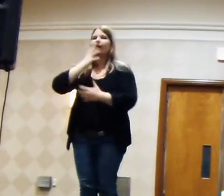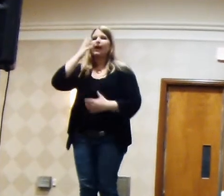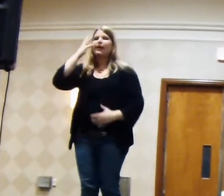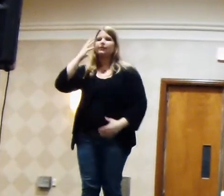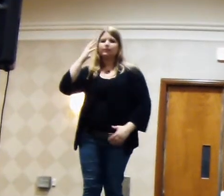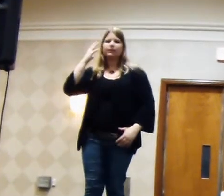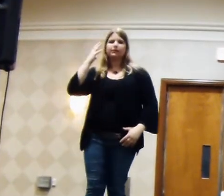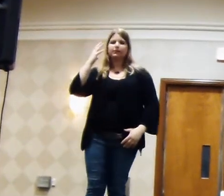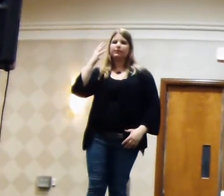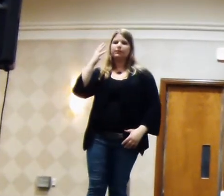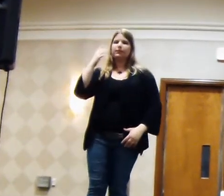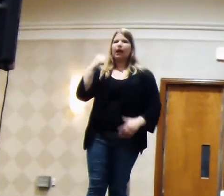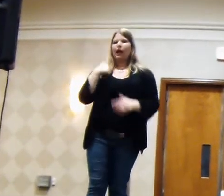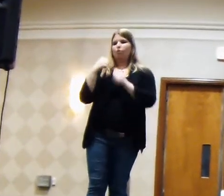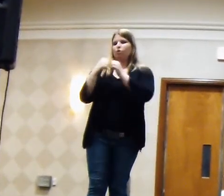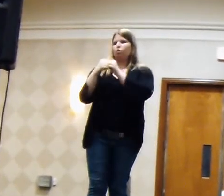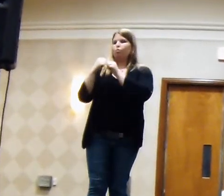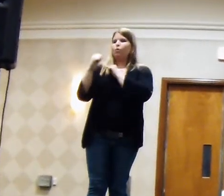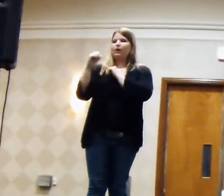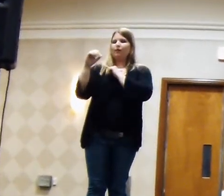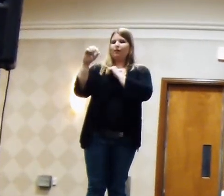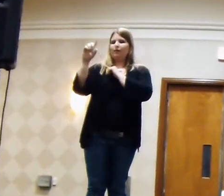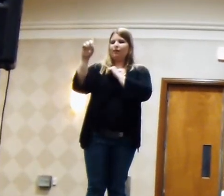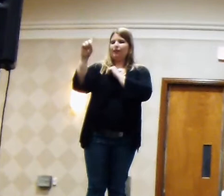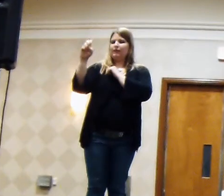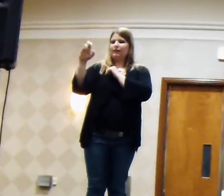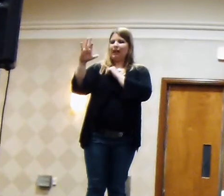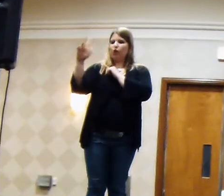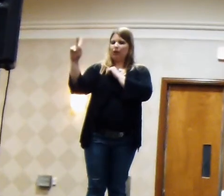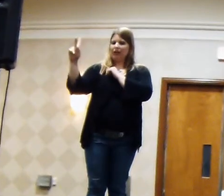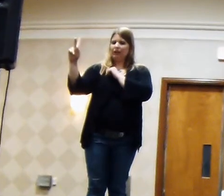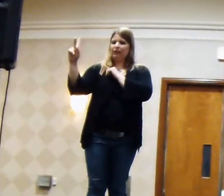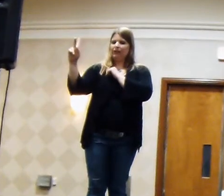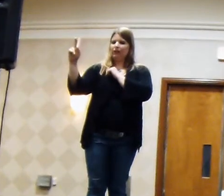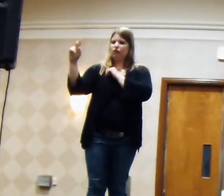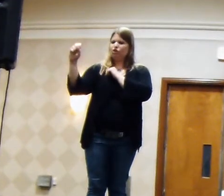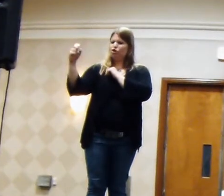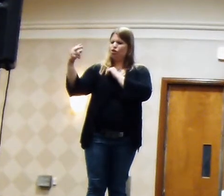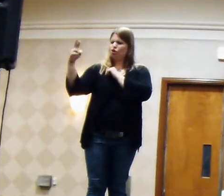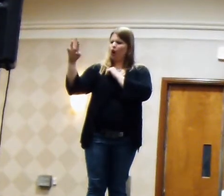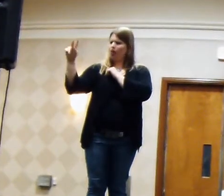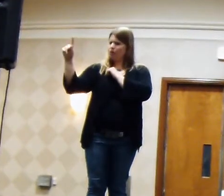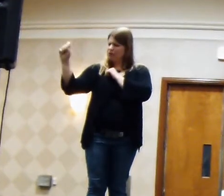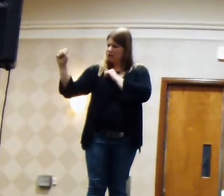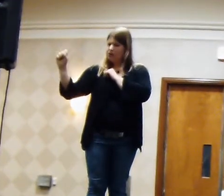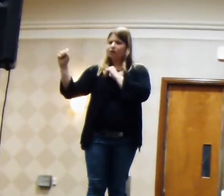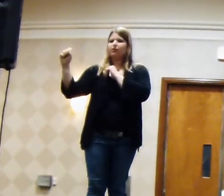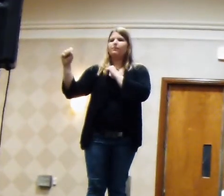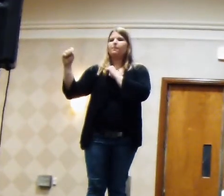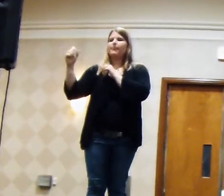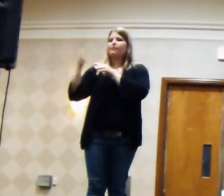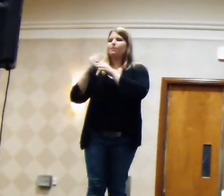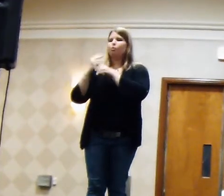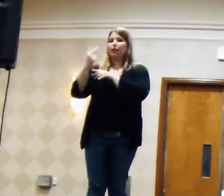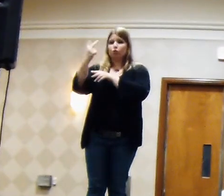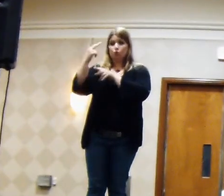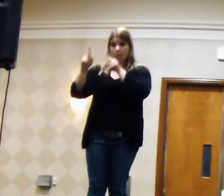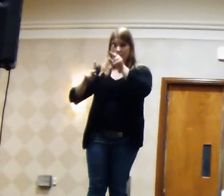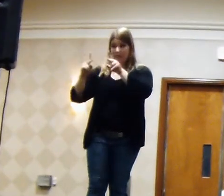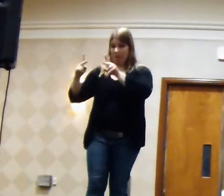with Eric Stoltz. And that was unpleasant, you know, because acting is like between two people.